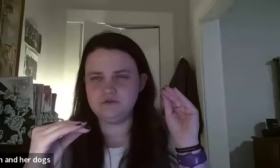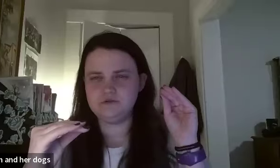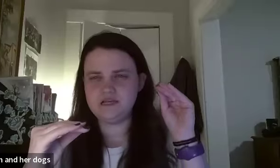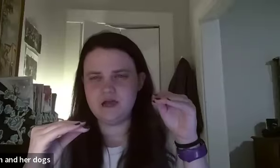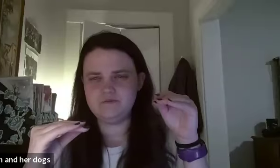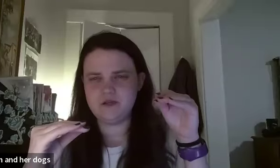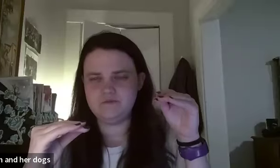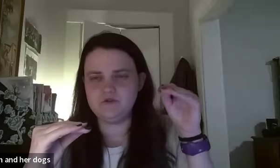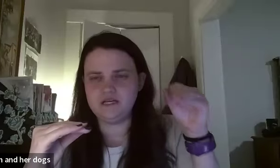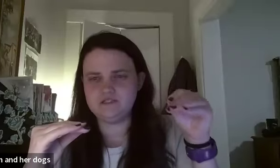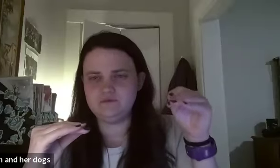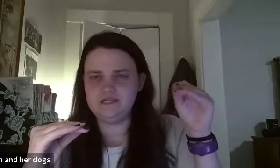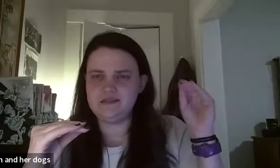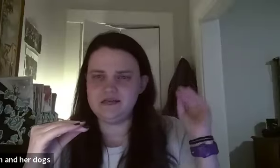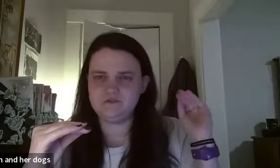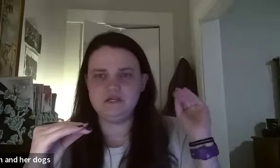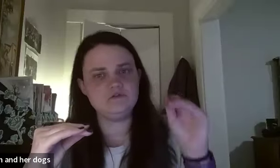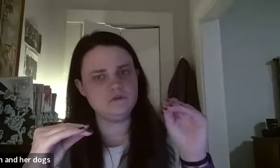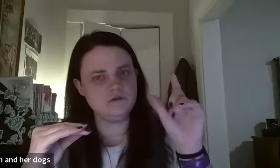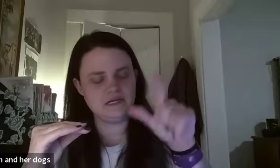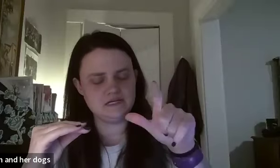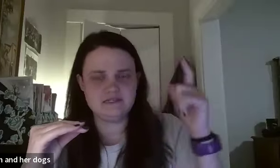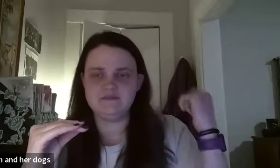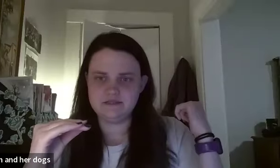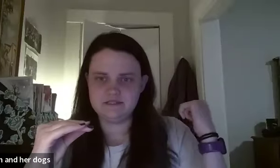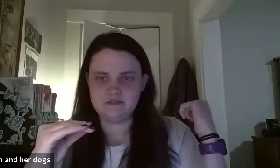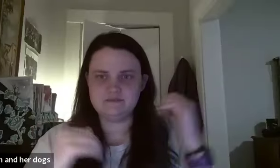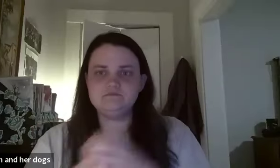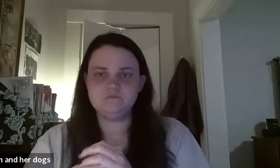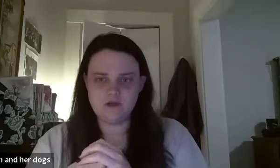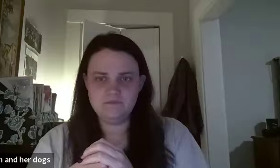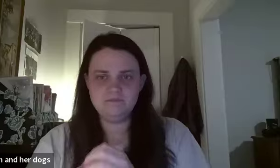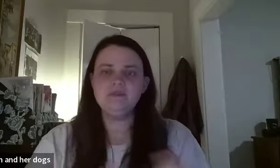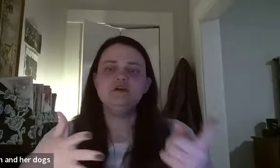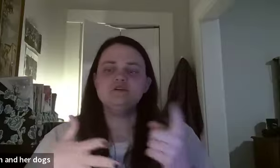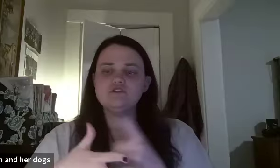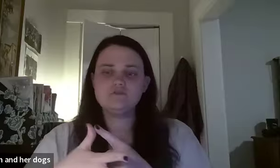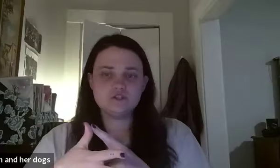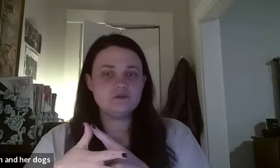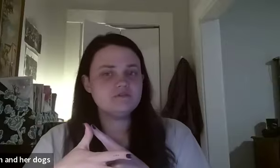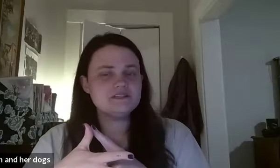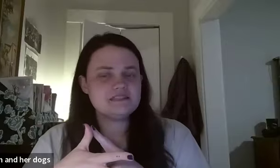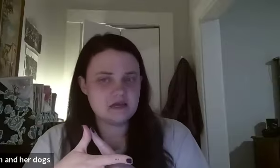your time frame for next week, last week, the next and last signs. Okay? So the first one for